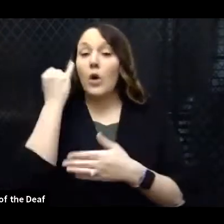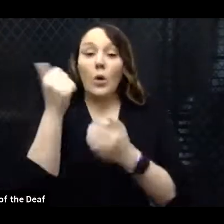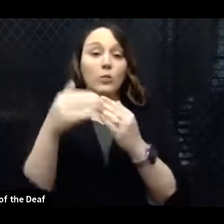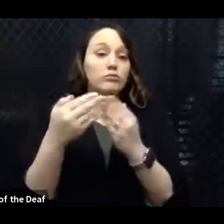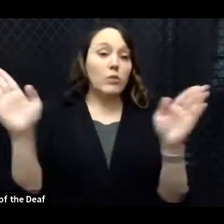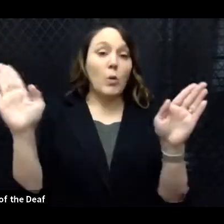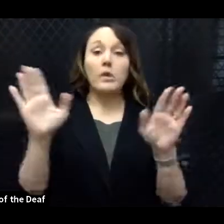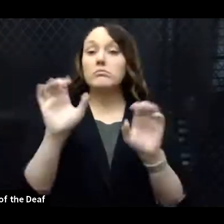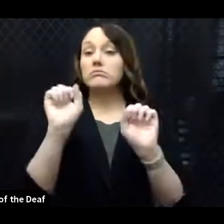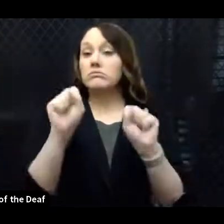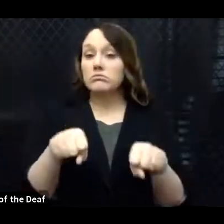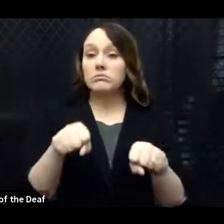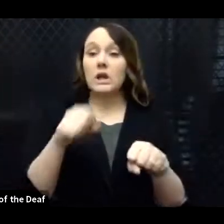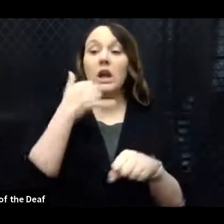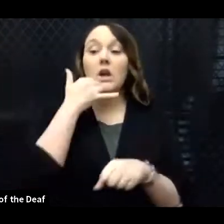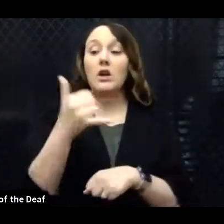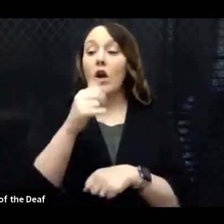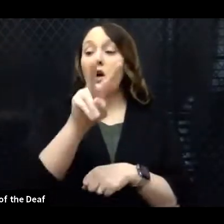can call